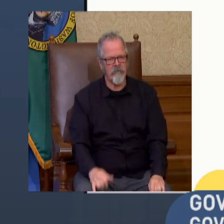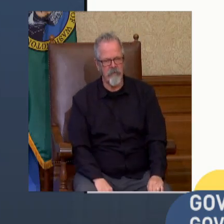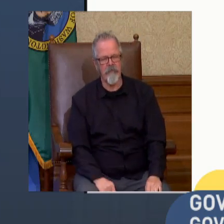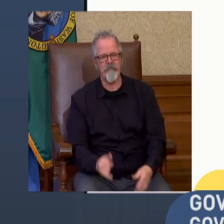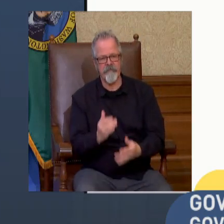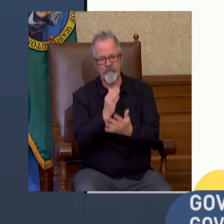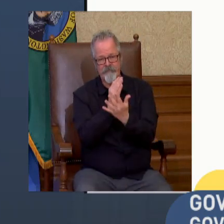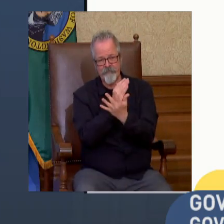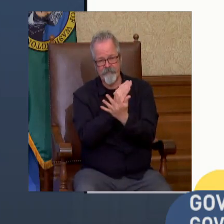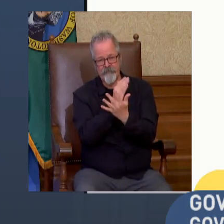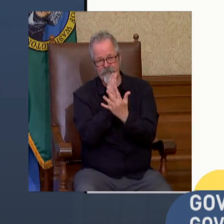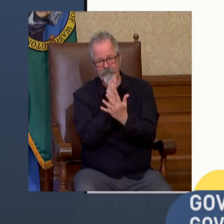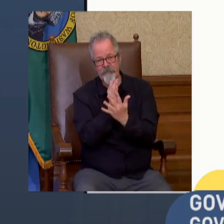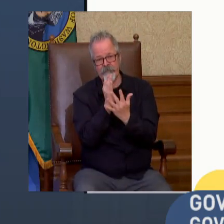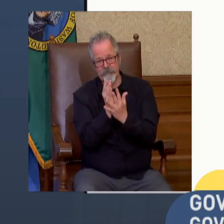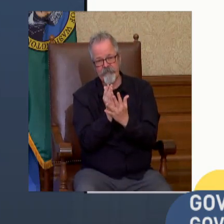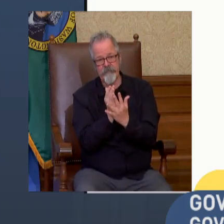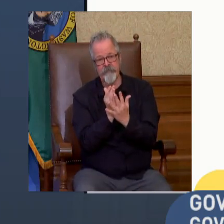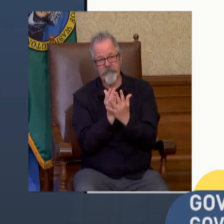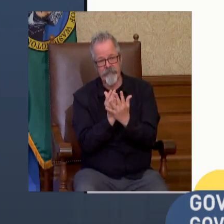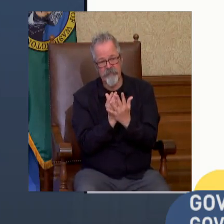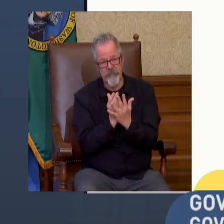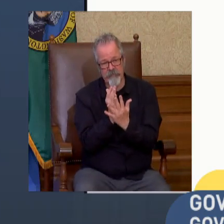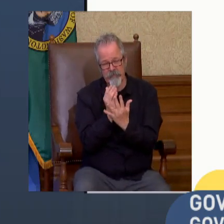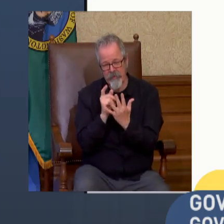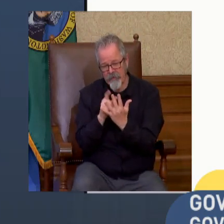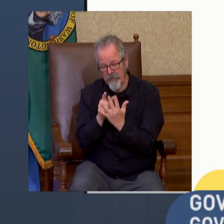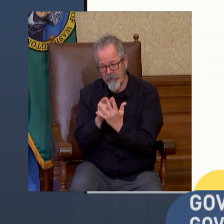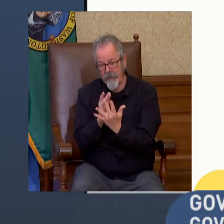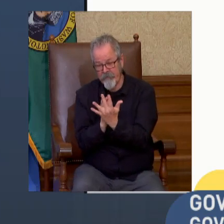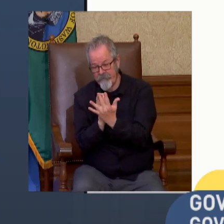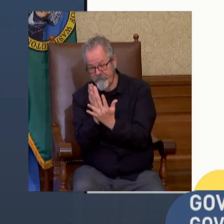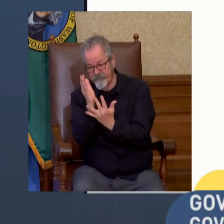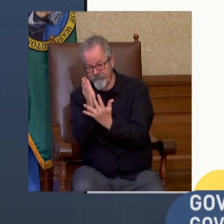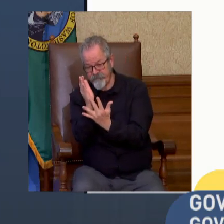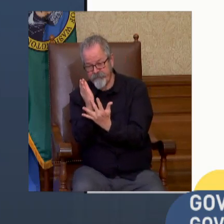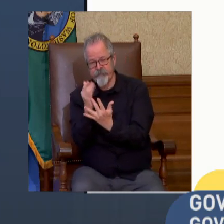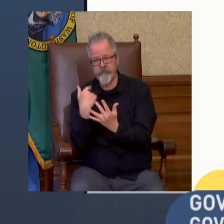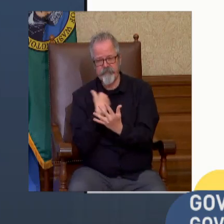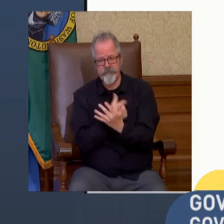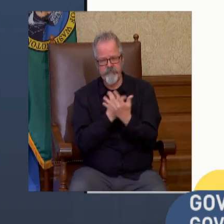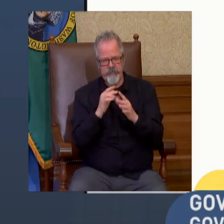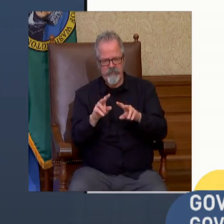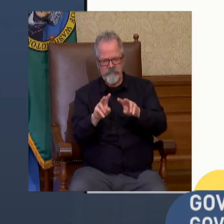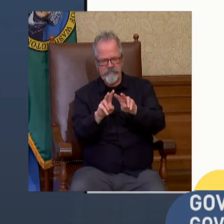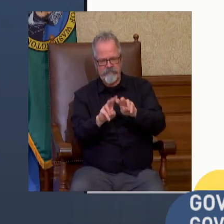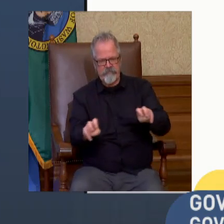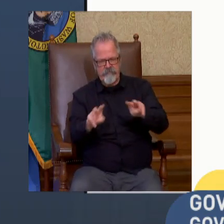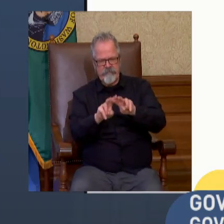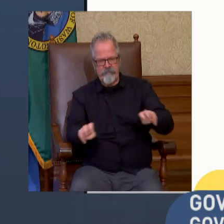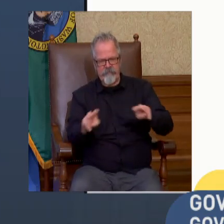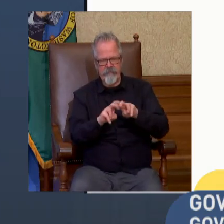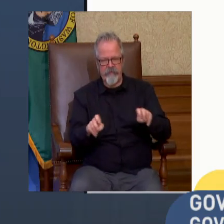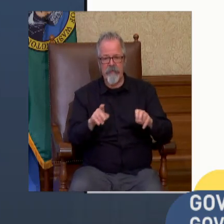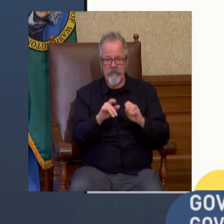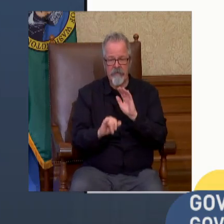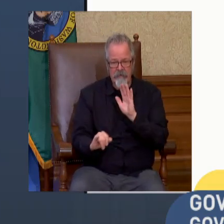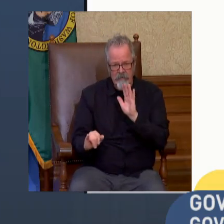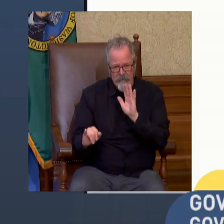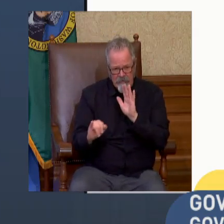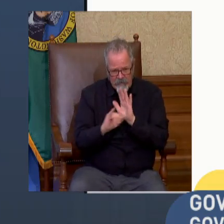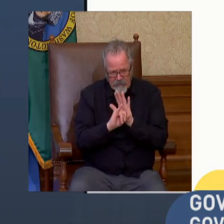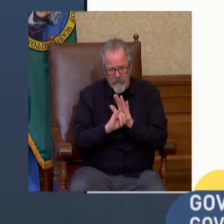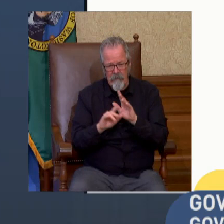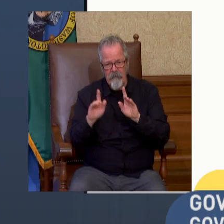a very vigorous effort to, once we have people who are positive, to